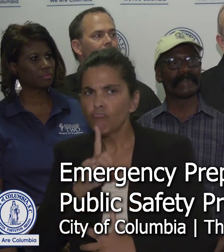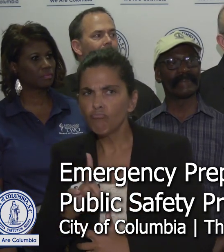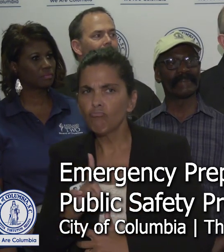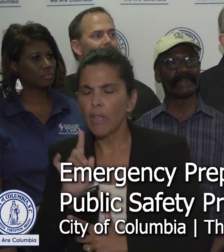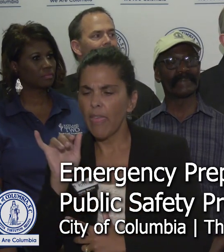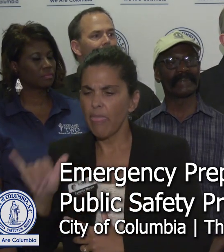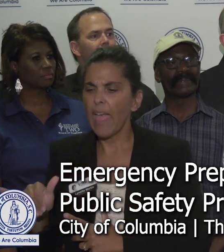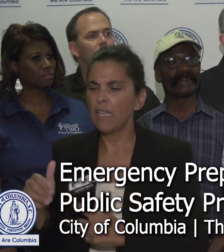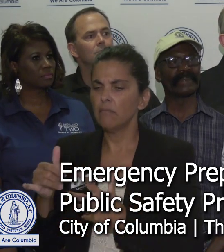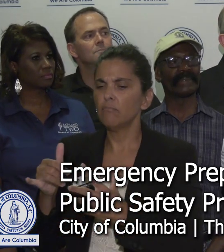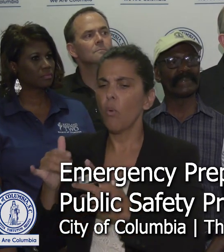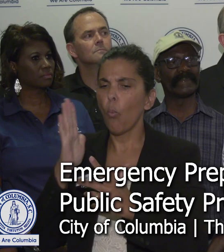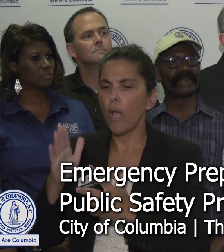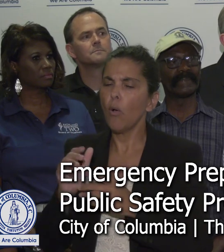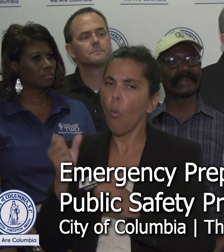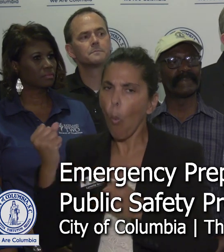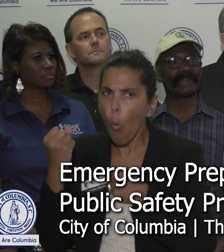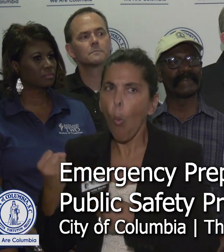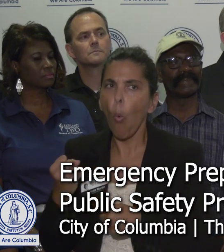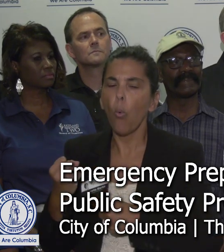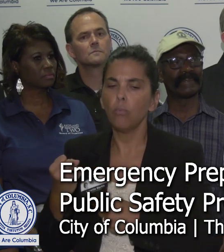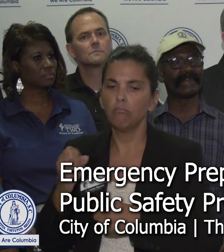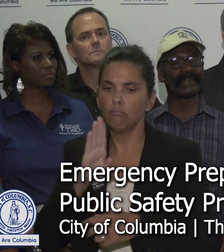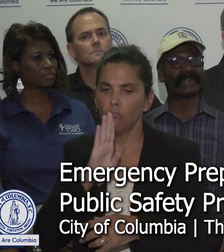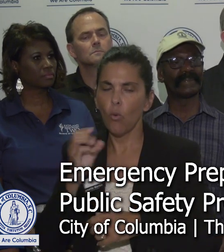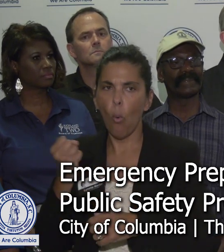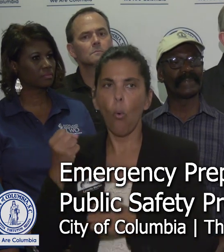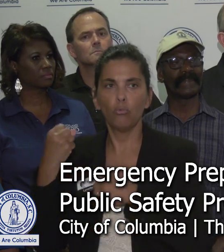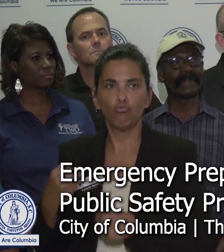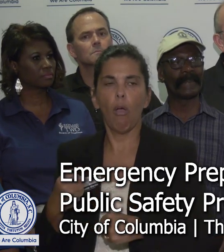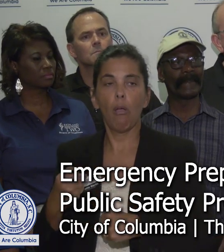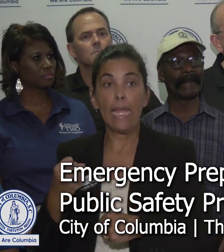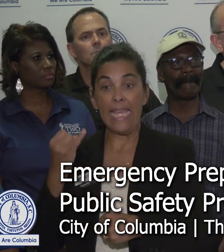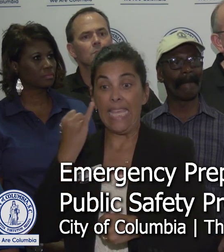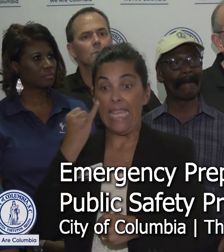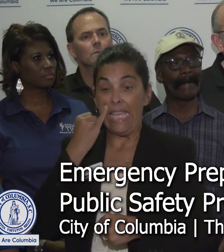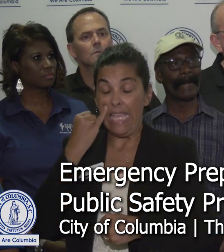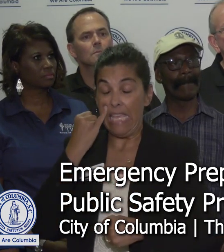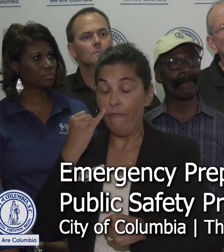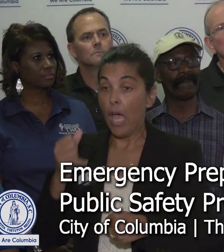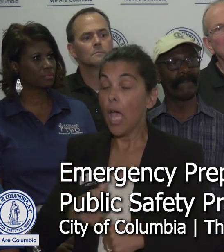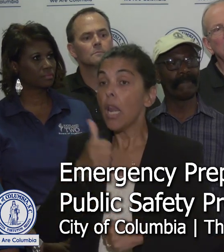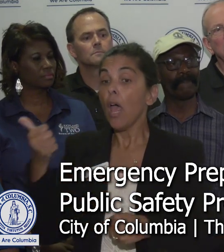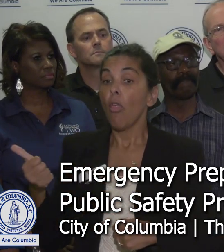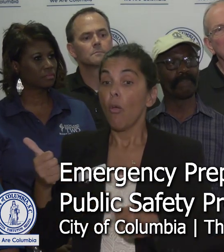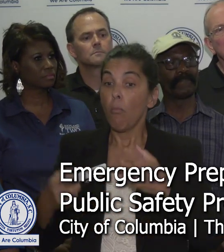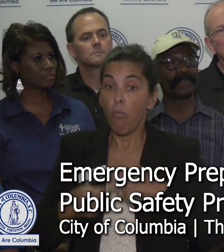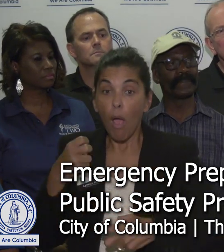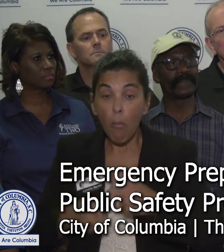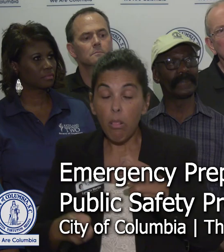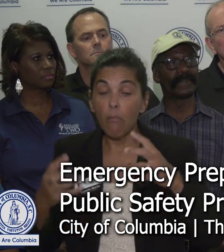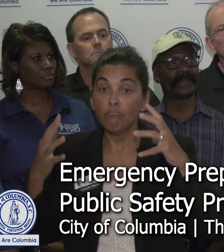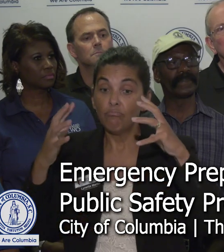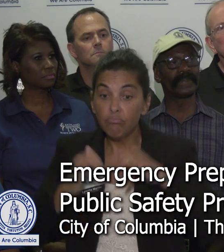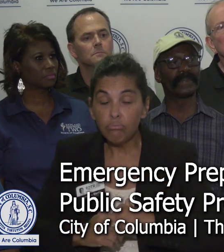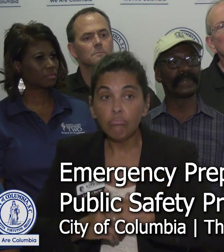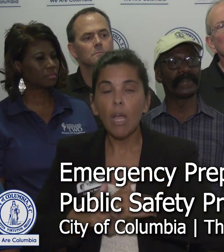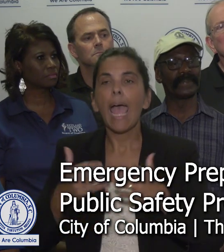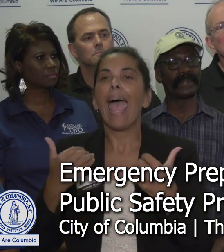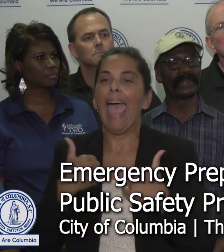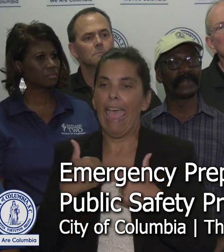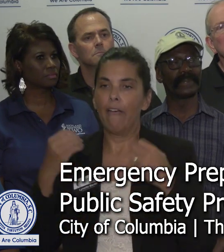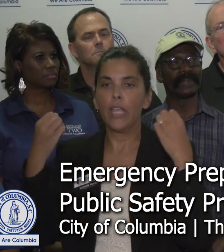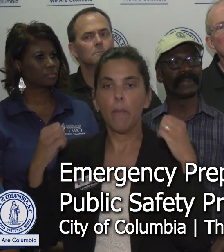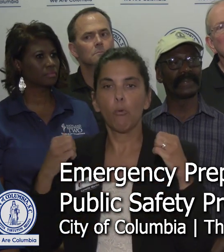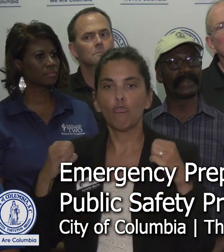in that solution. But should something tragic happen and we have another breach, we also have emergency pumps both